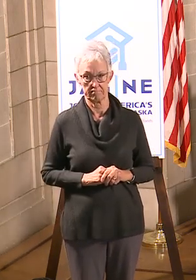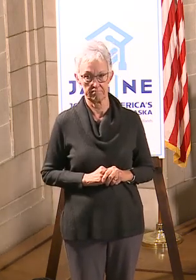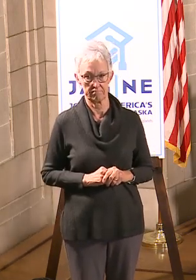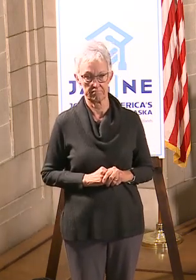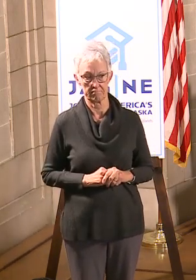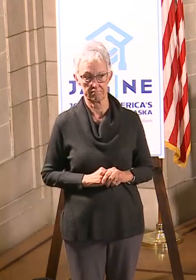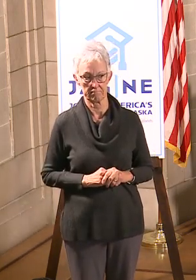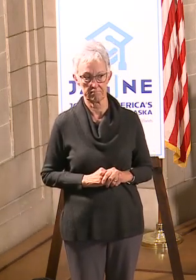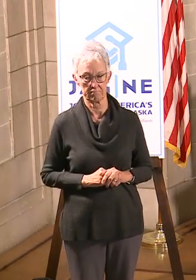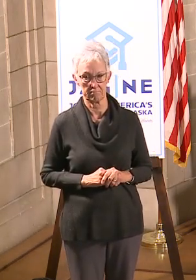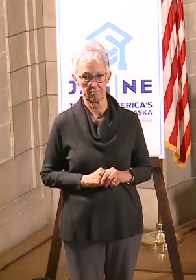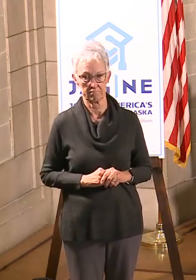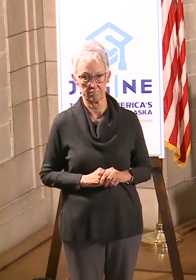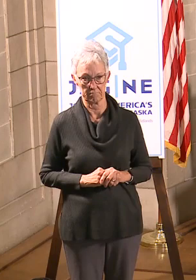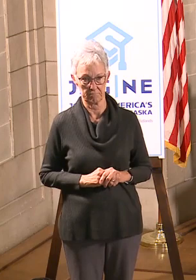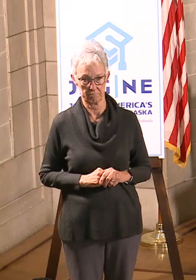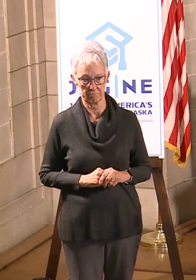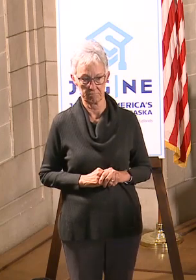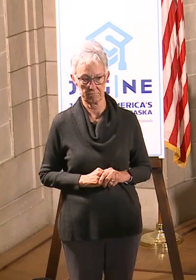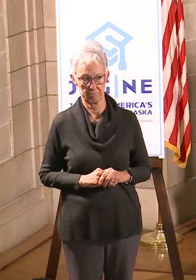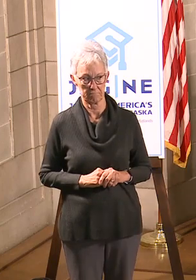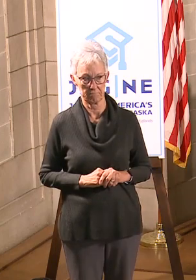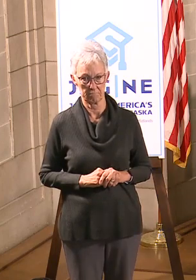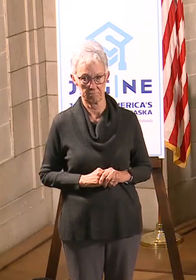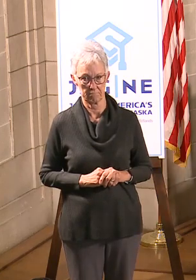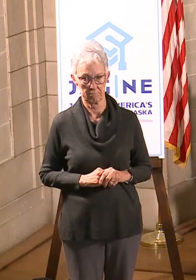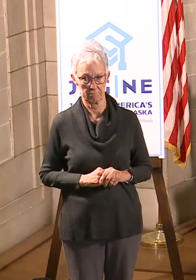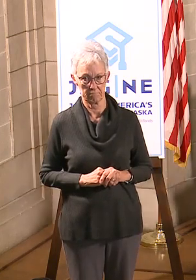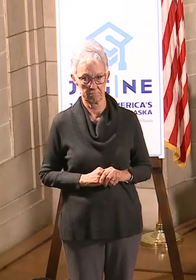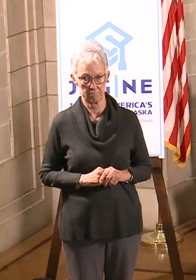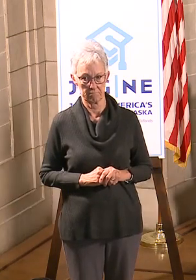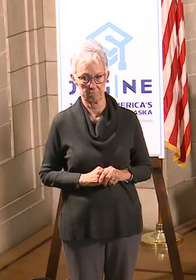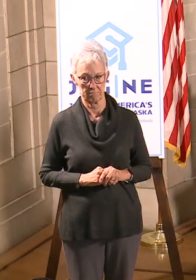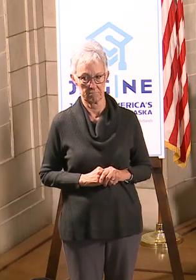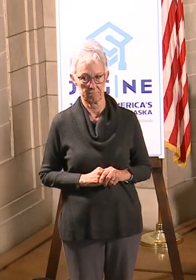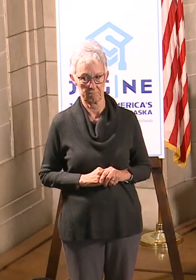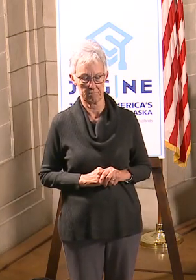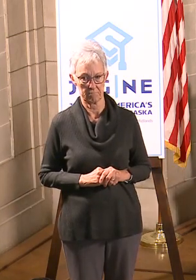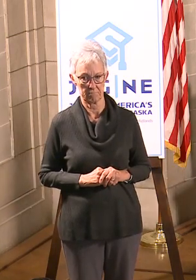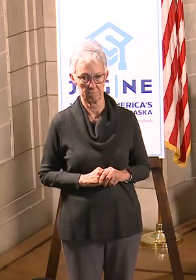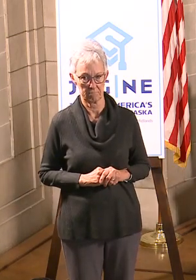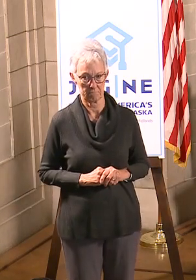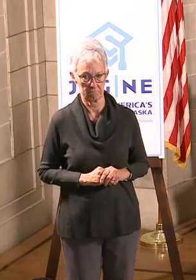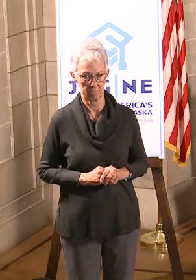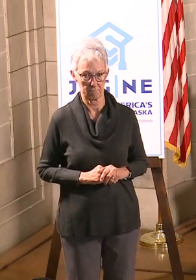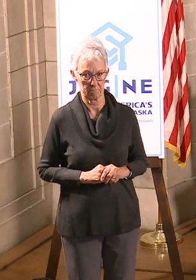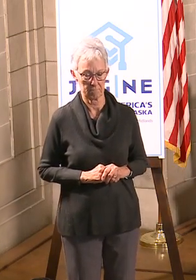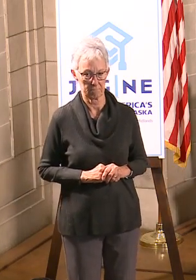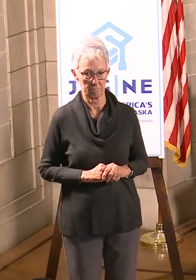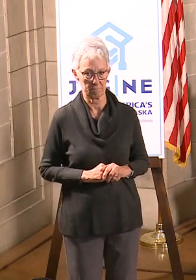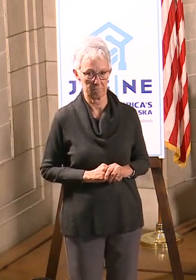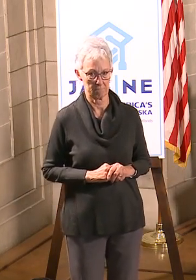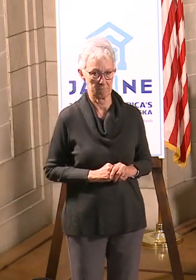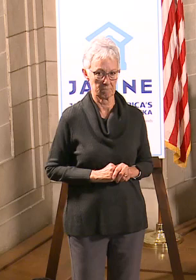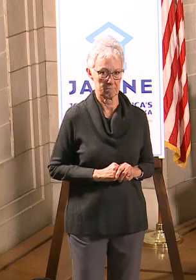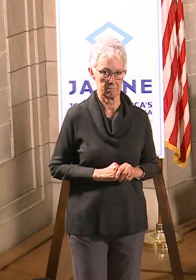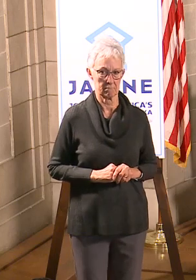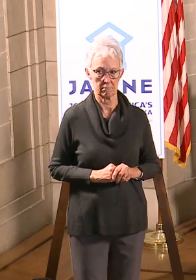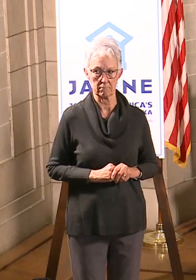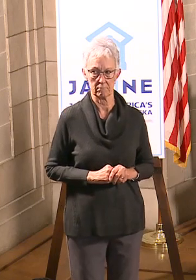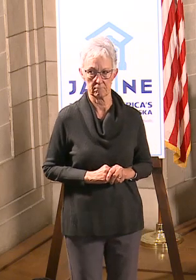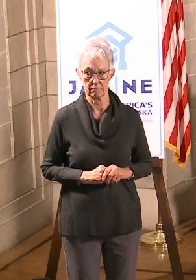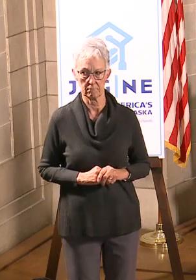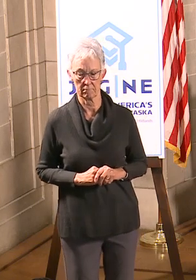And Governor, throughout all this, is there anything else you would have done differently at a